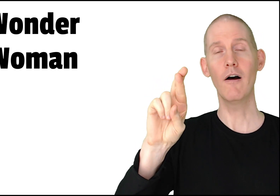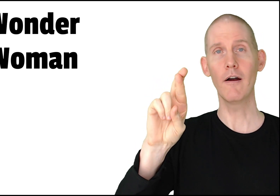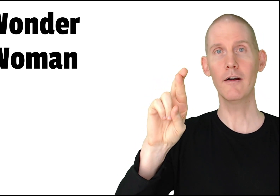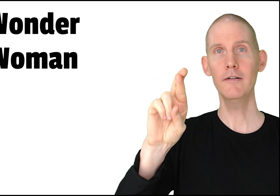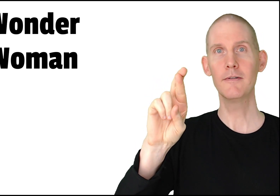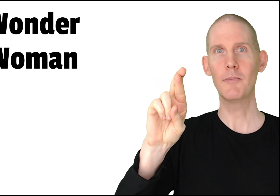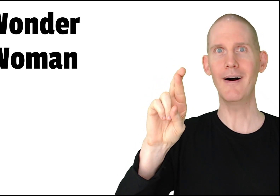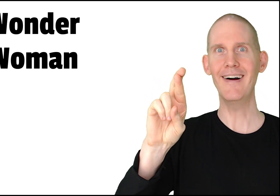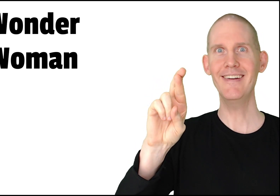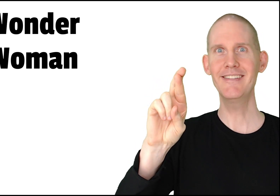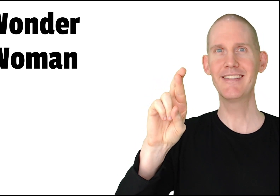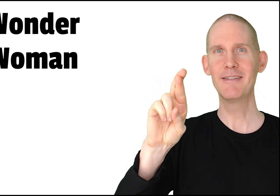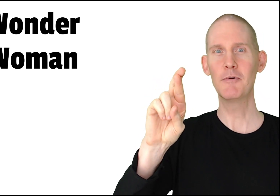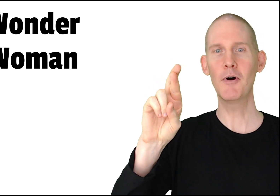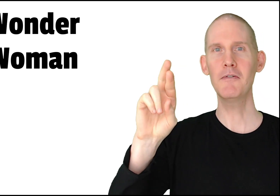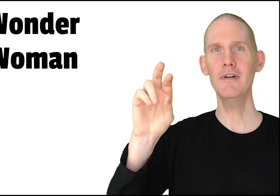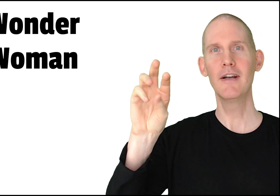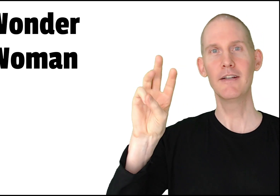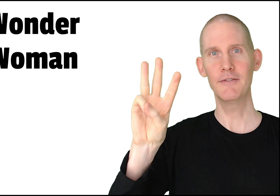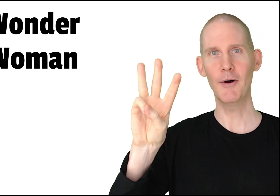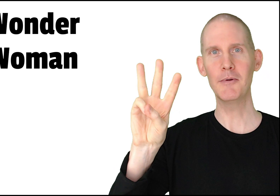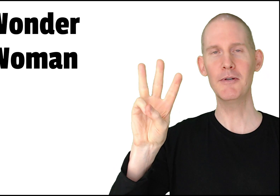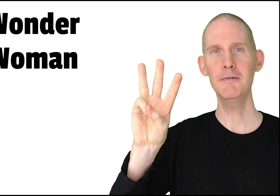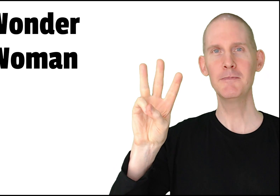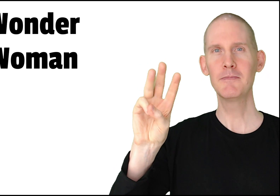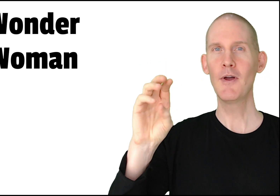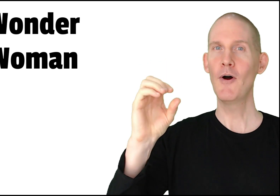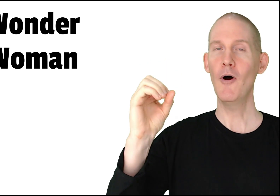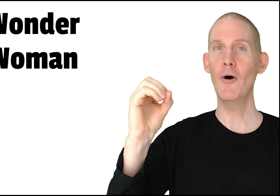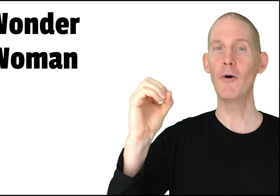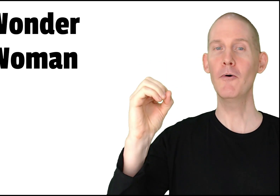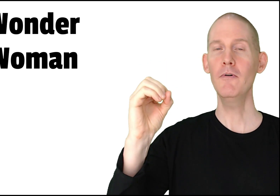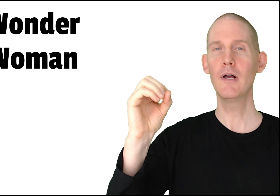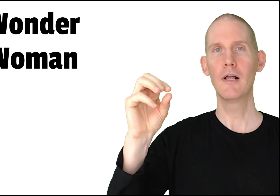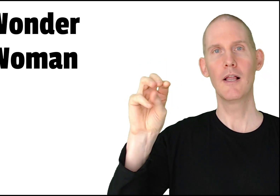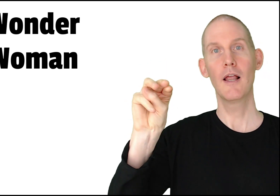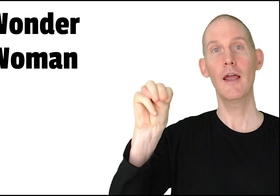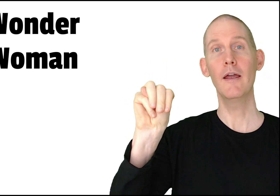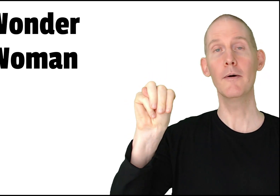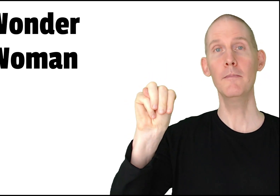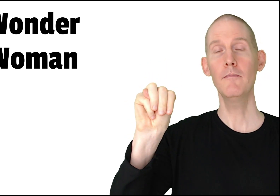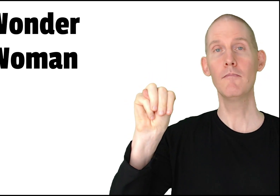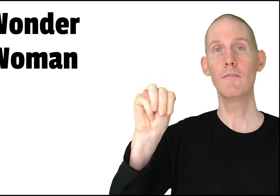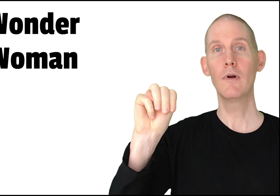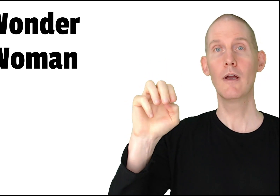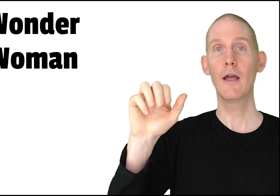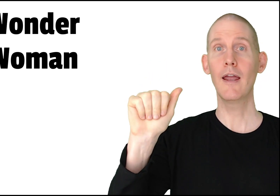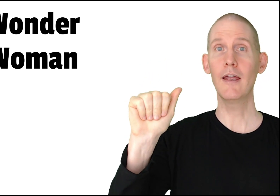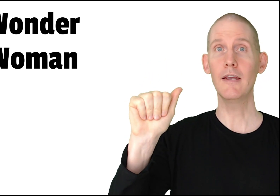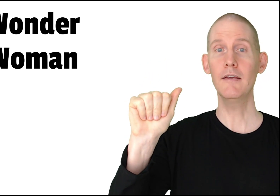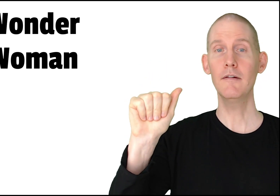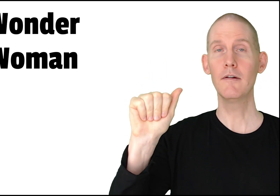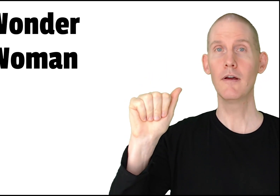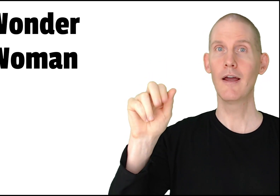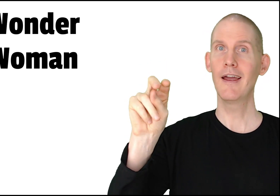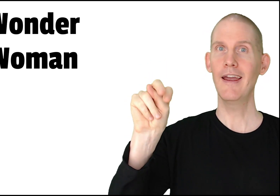R. Pause. Move over. W, O, M, A,